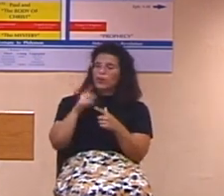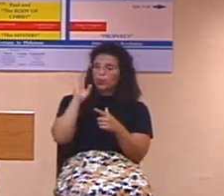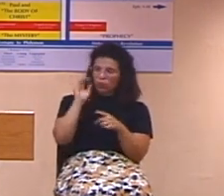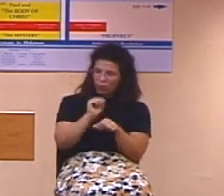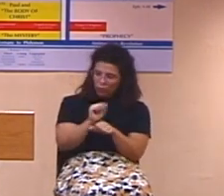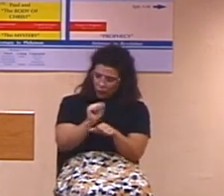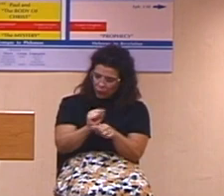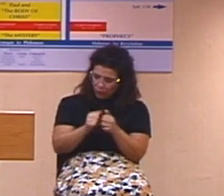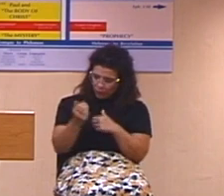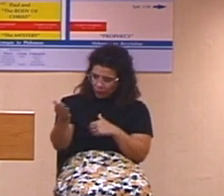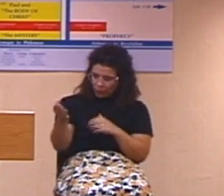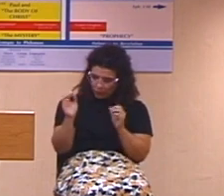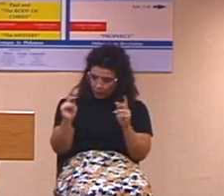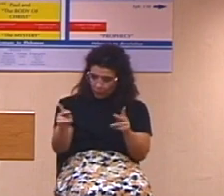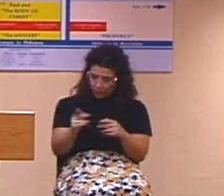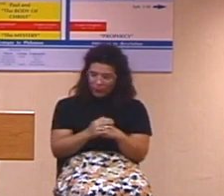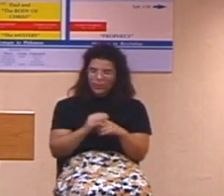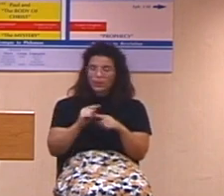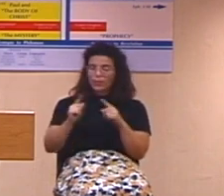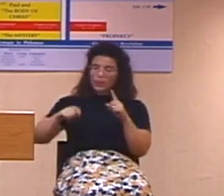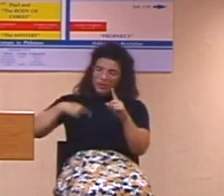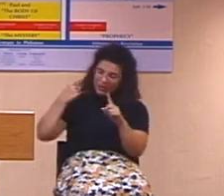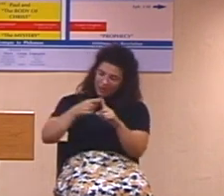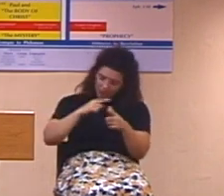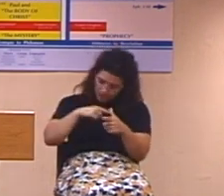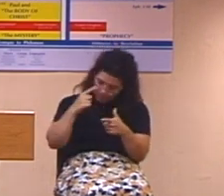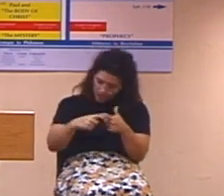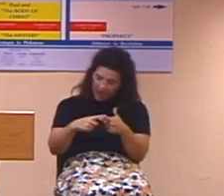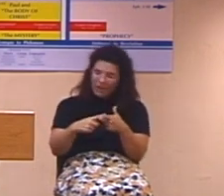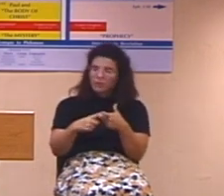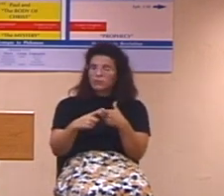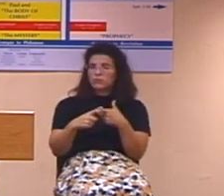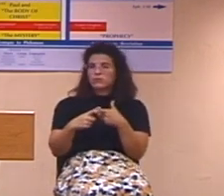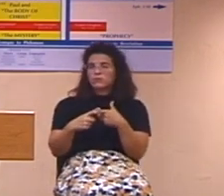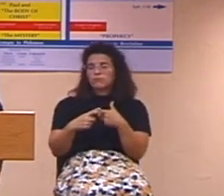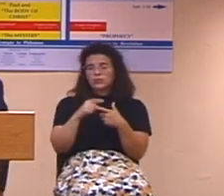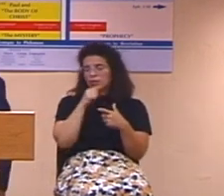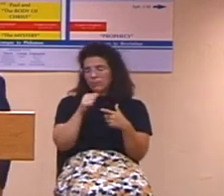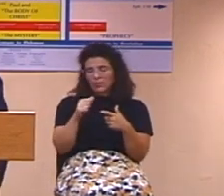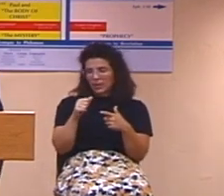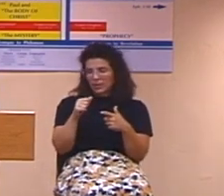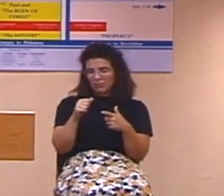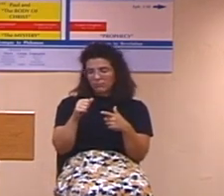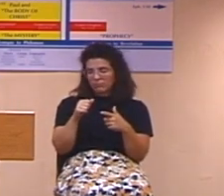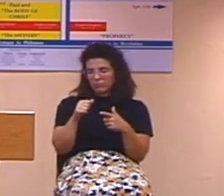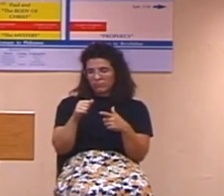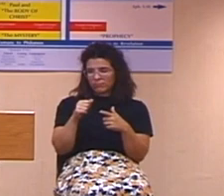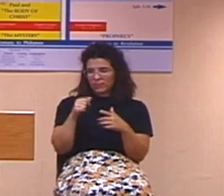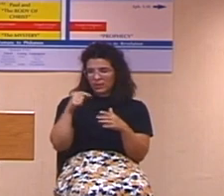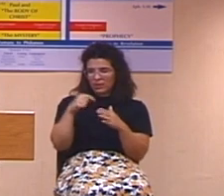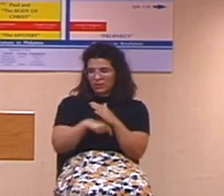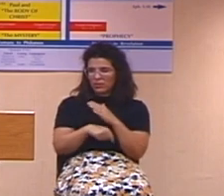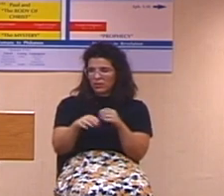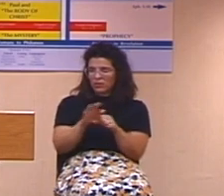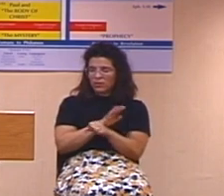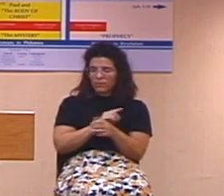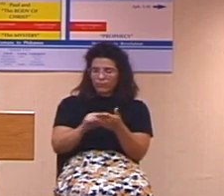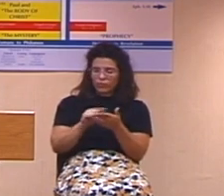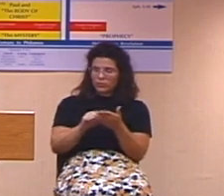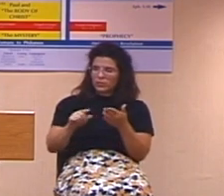work with you. But until you do that, I'm not down in the verses yet, so I got ahead of myself